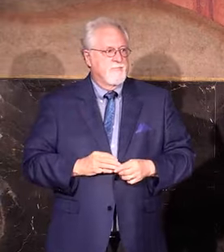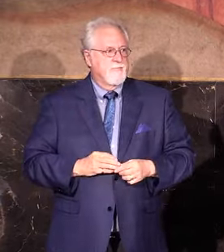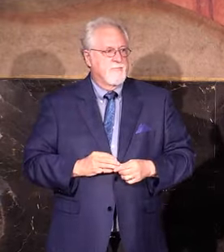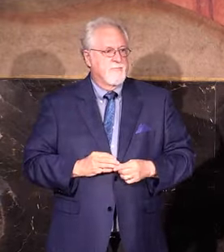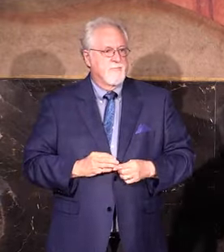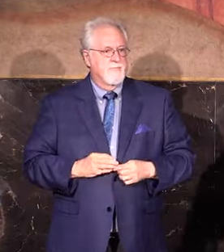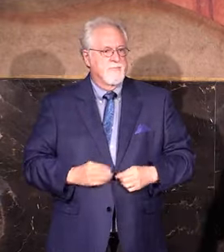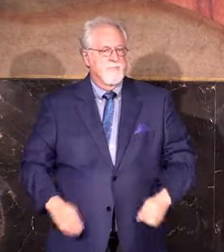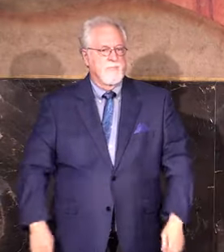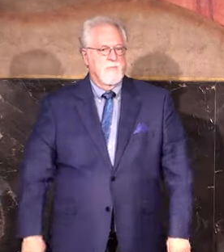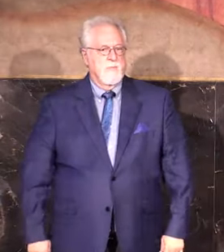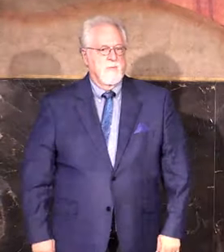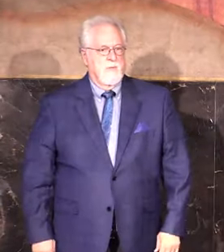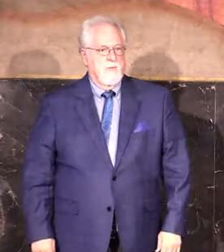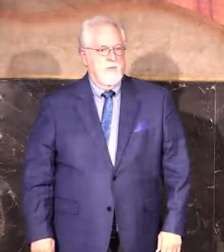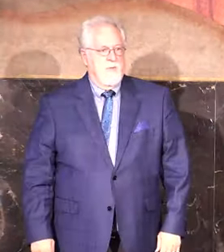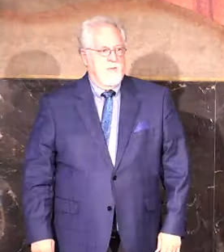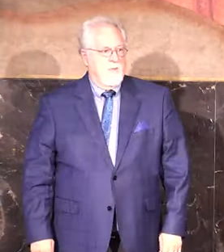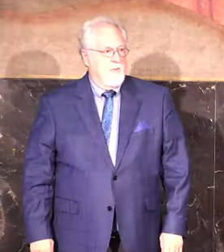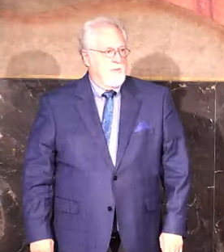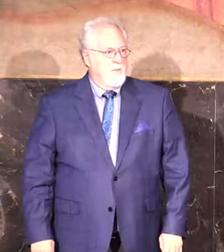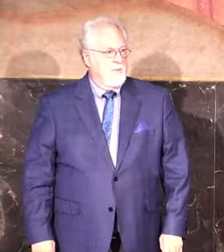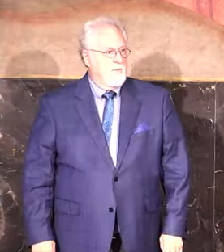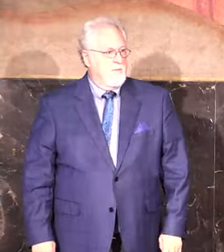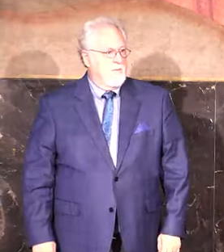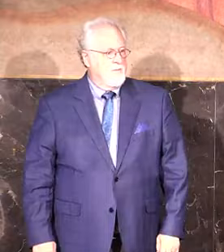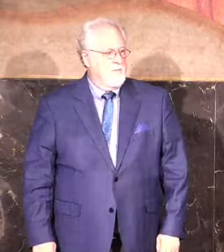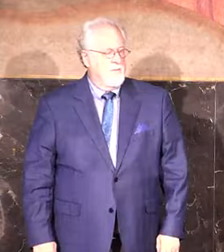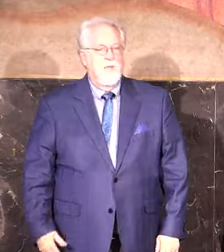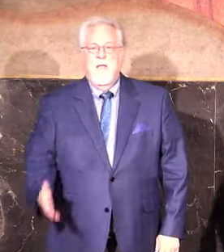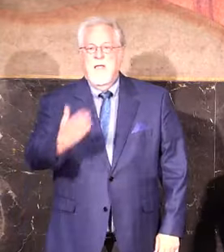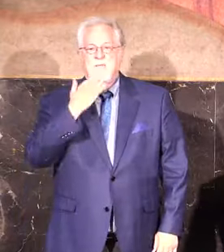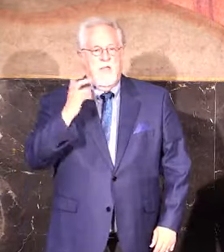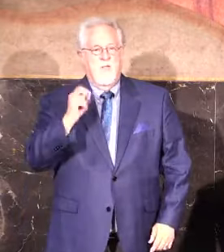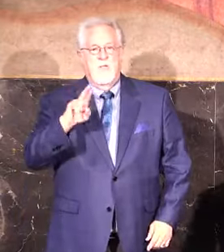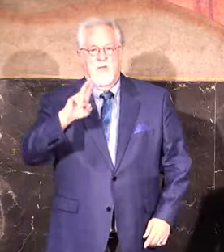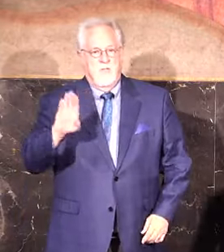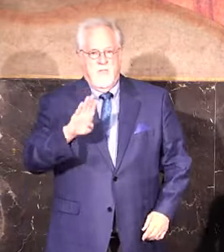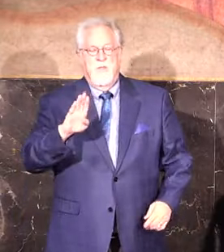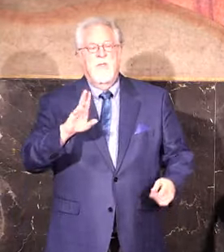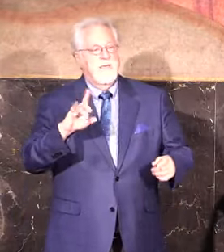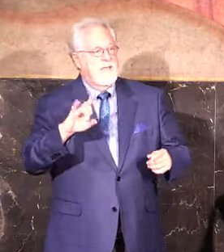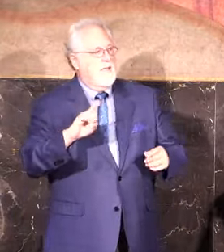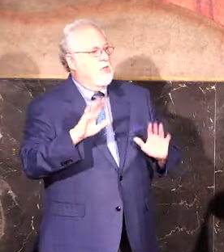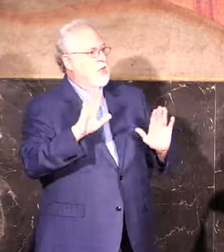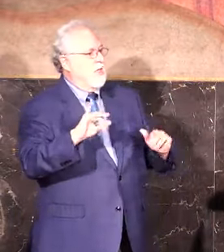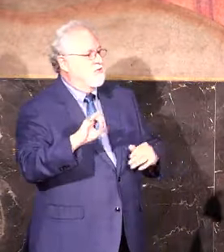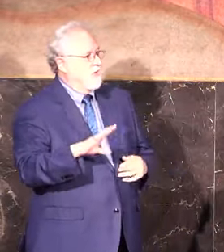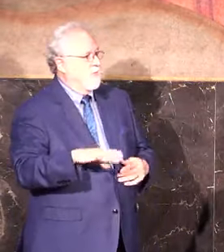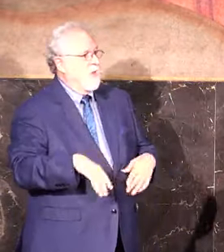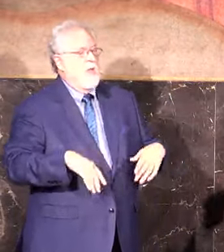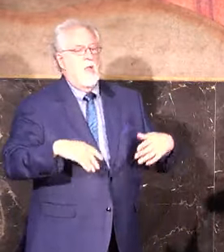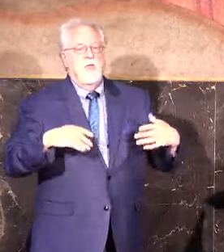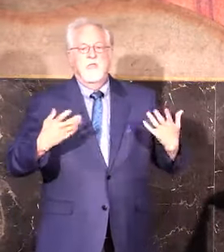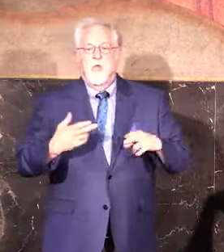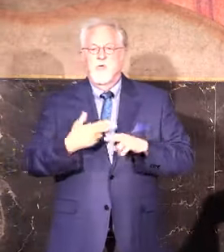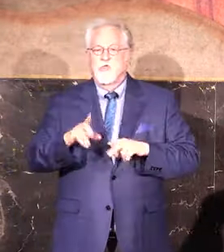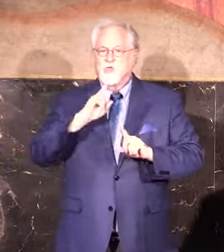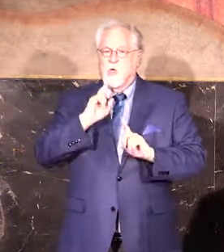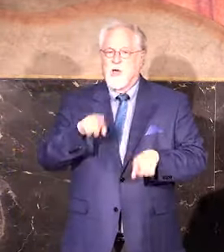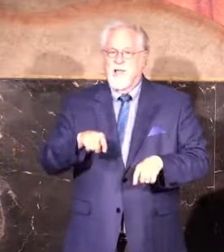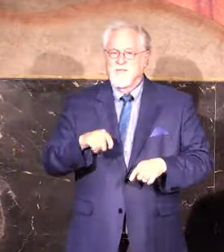Maybe. See the podium. Thank you, Dr. B. I did a great job with that. So the short answer to